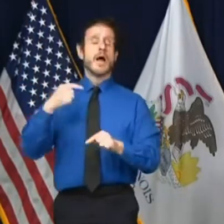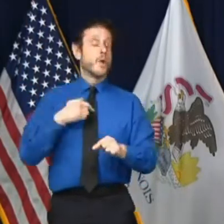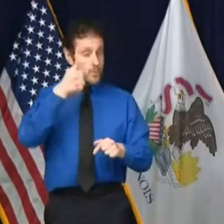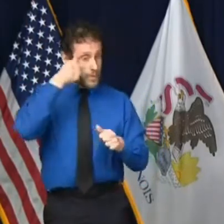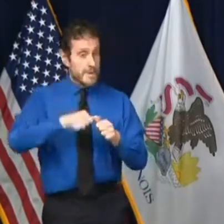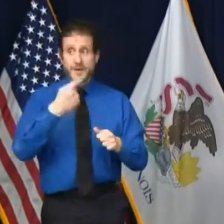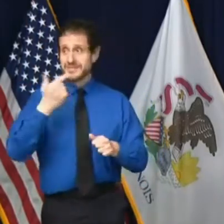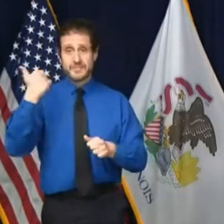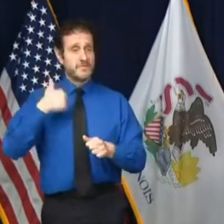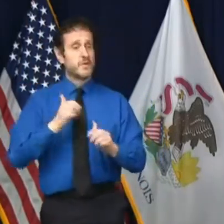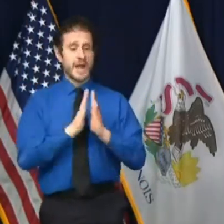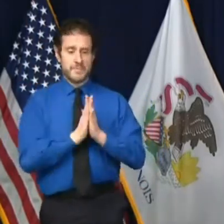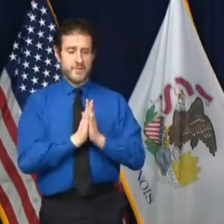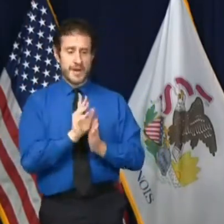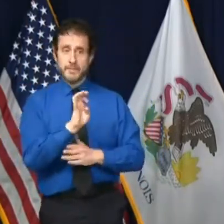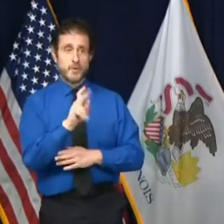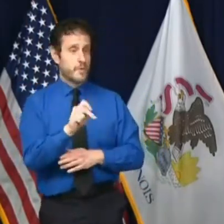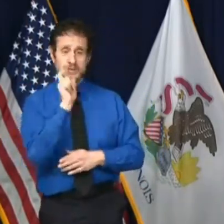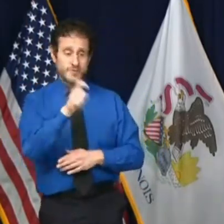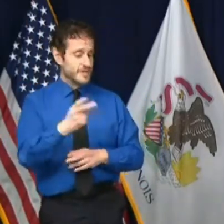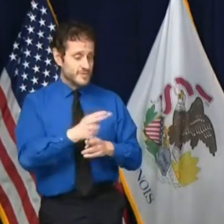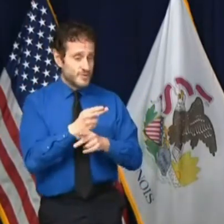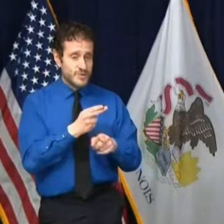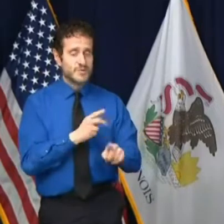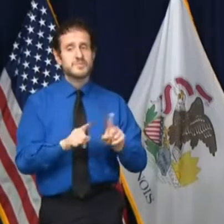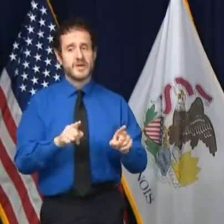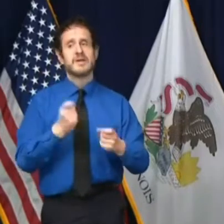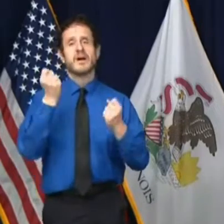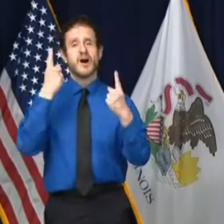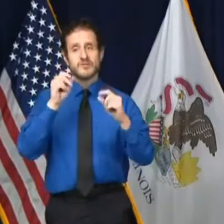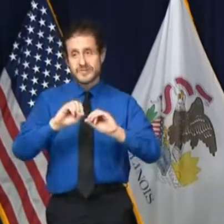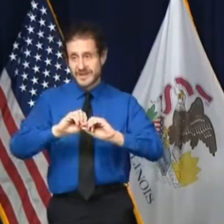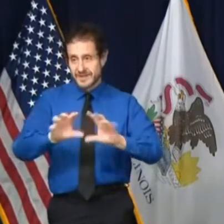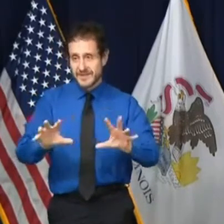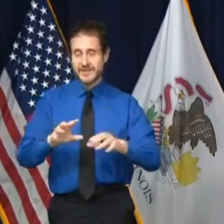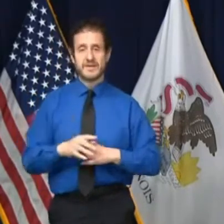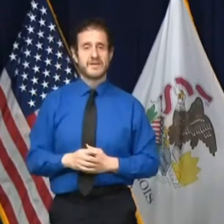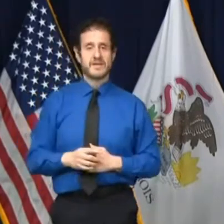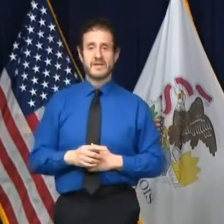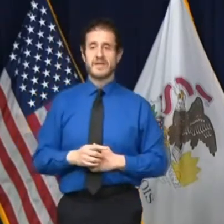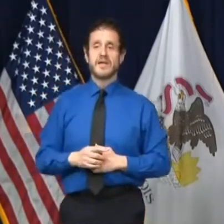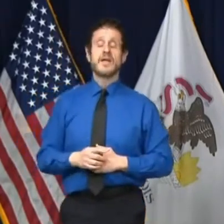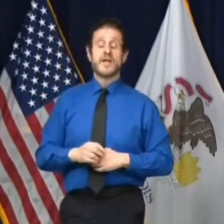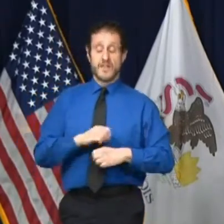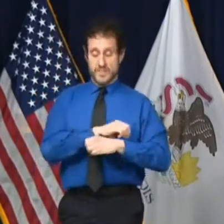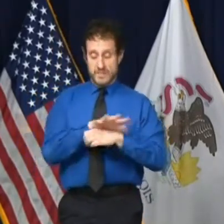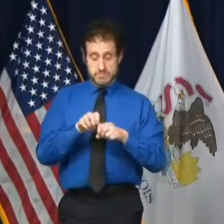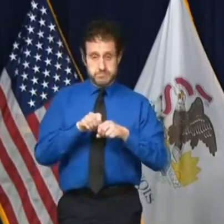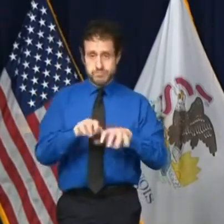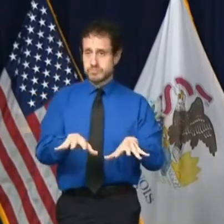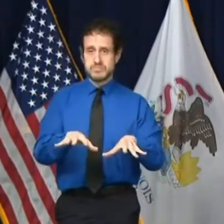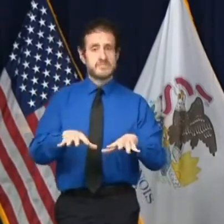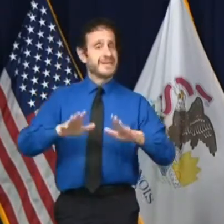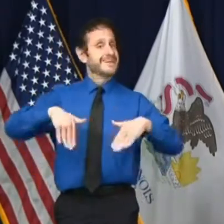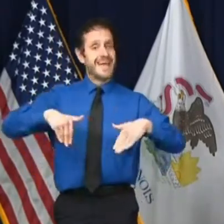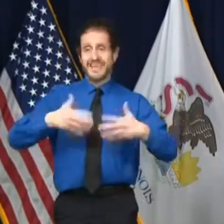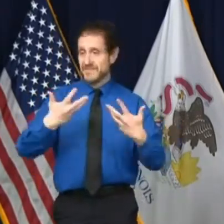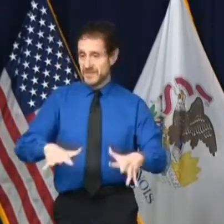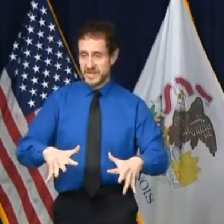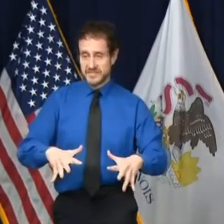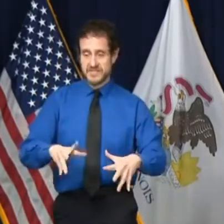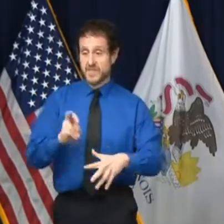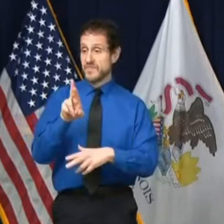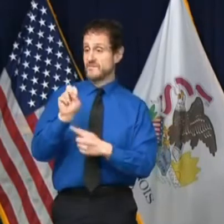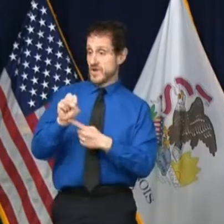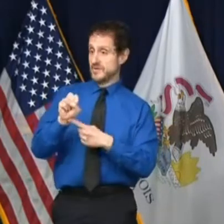care facilities. And it's still my prayer. People, I want everybody to understand, we're not through this yet. We're not done with this. The virus didn't go